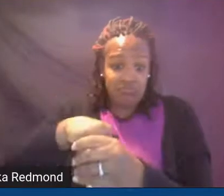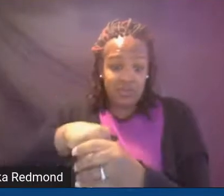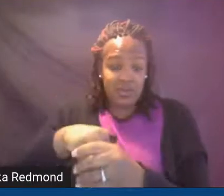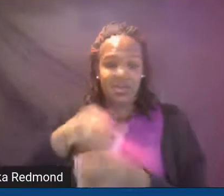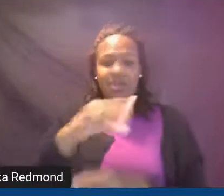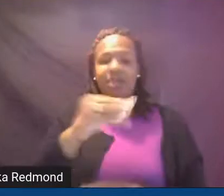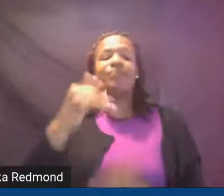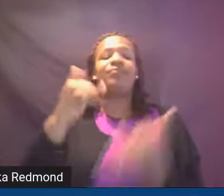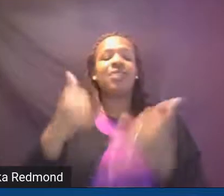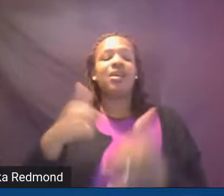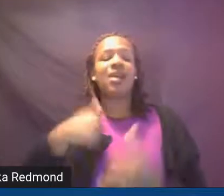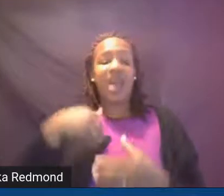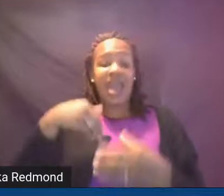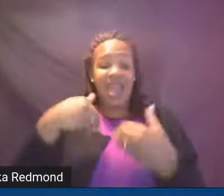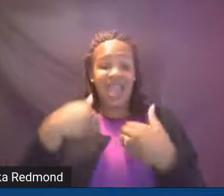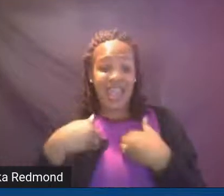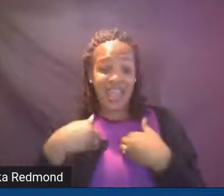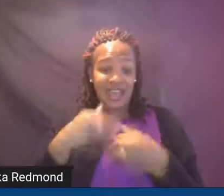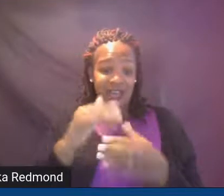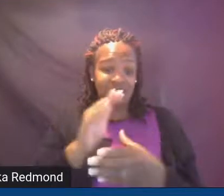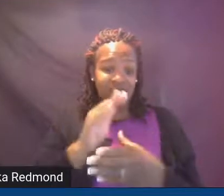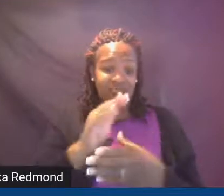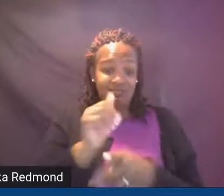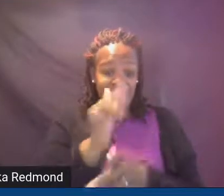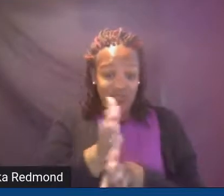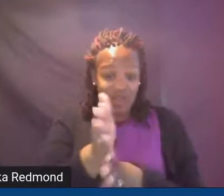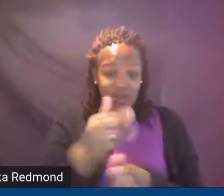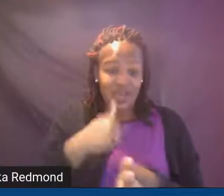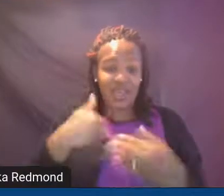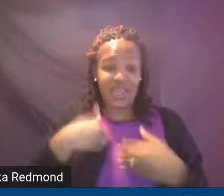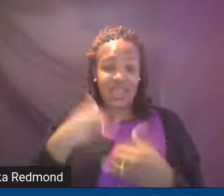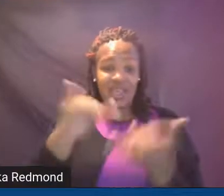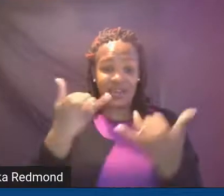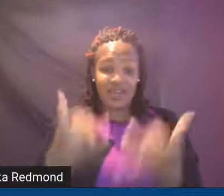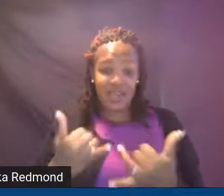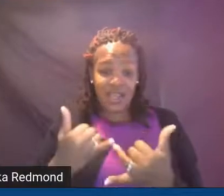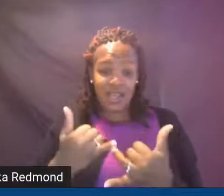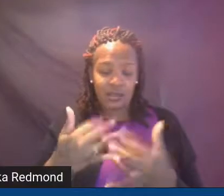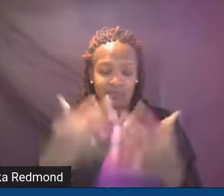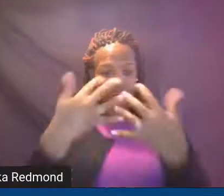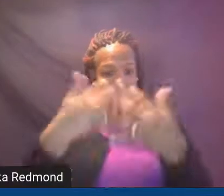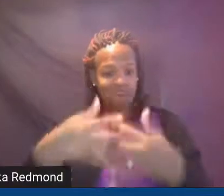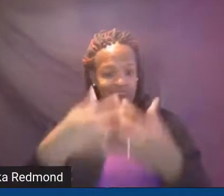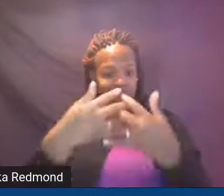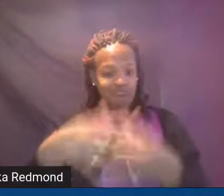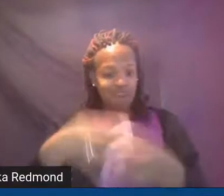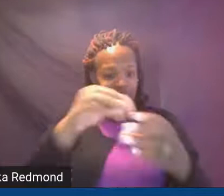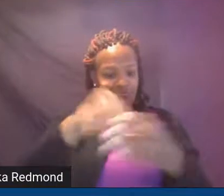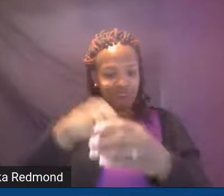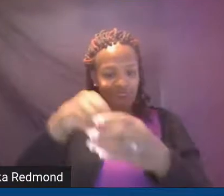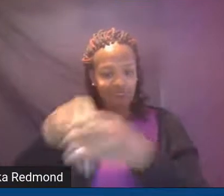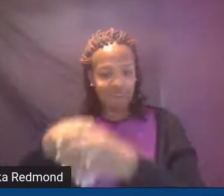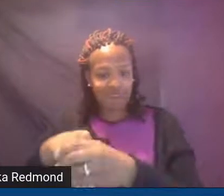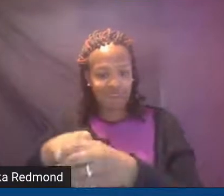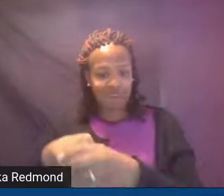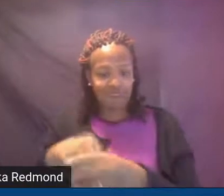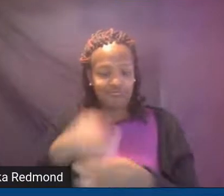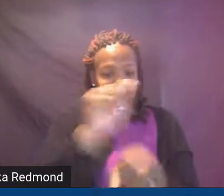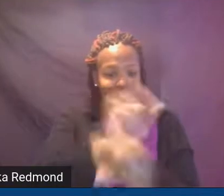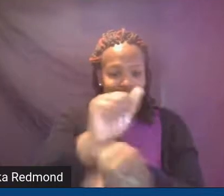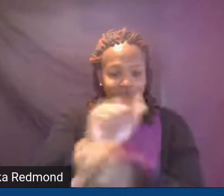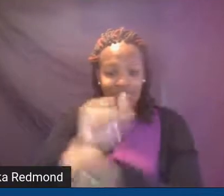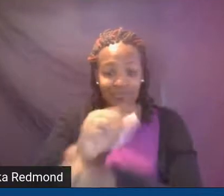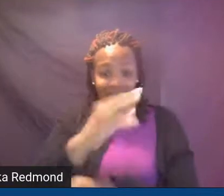now. I started immediately negotiating manufacturing inputs and contingent labor, and it just worked for the way I